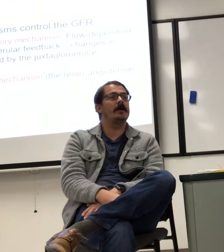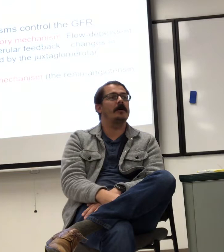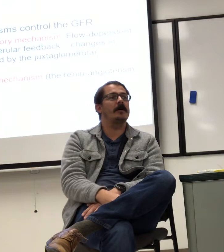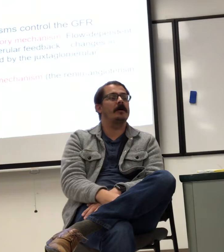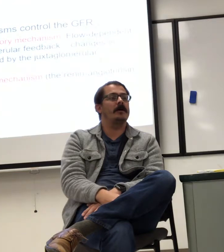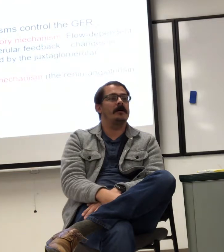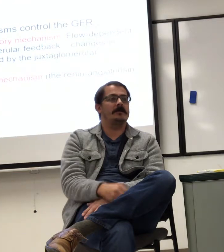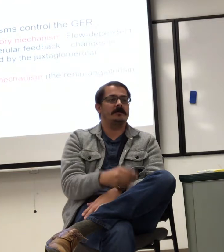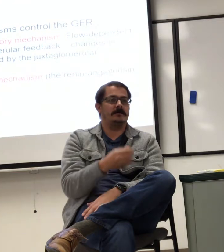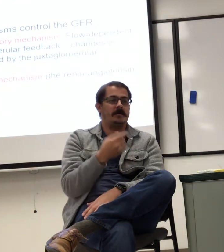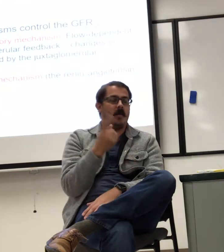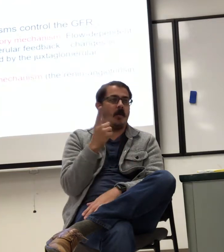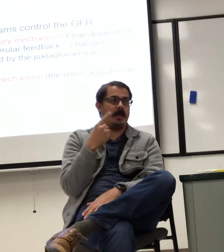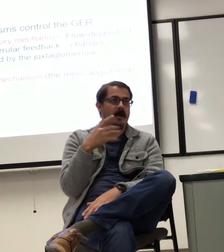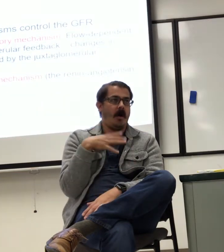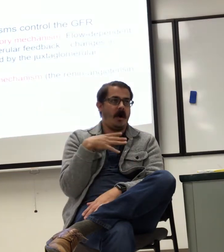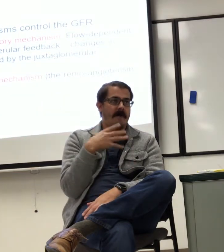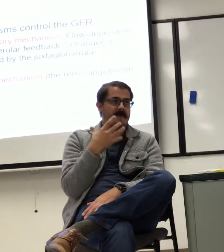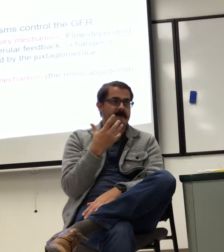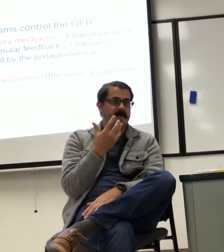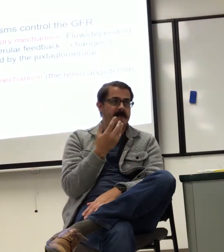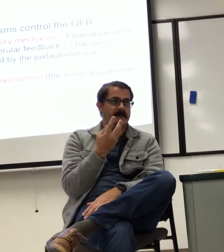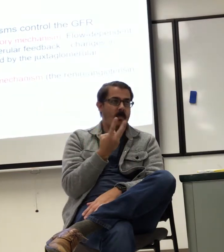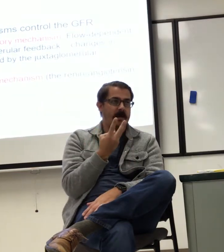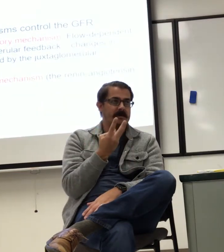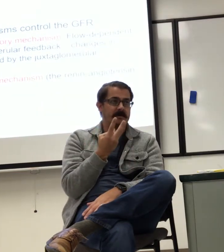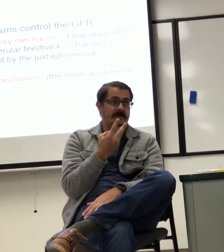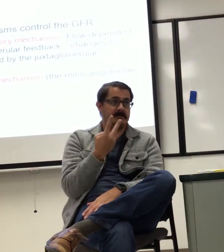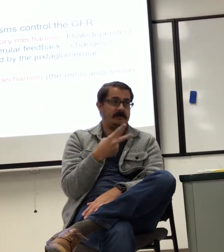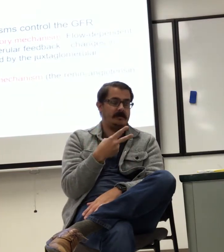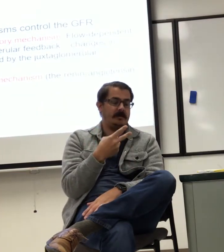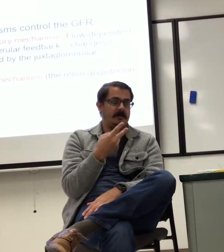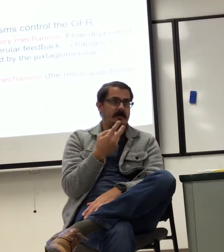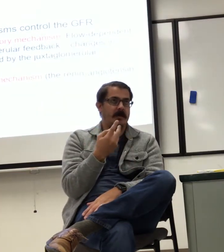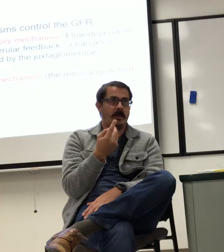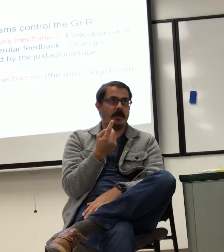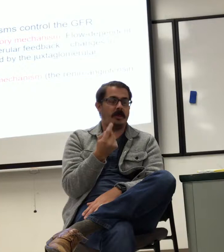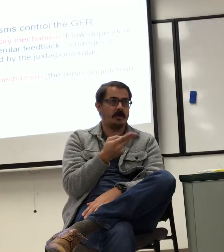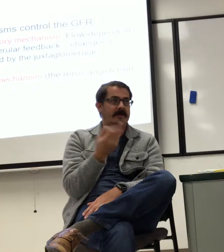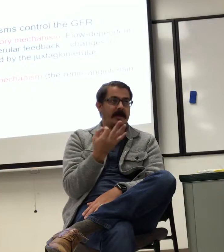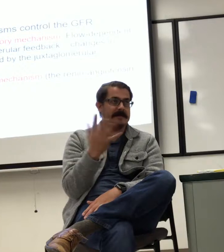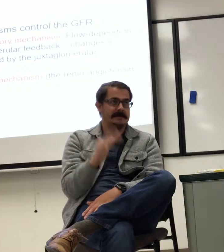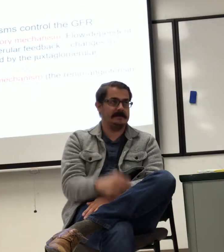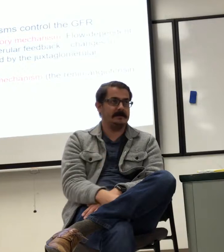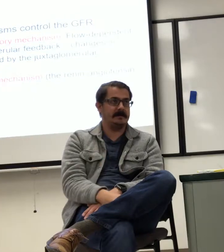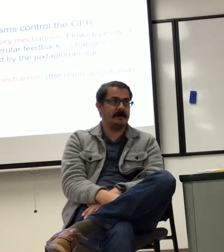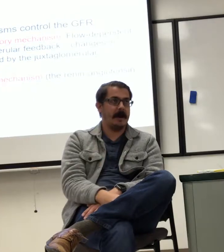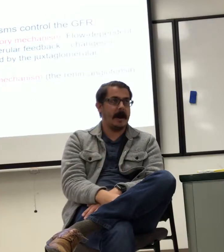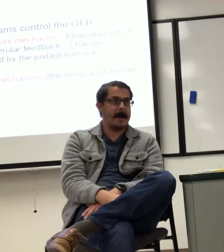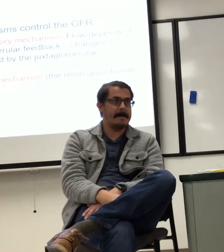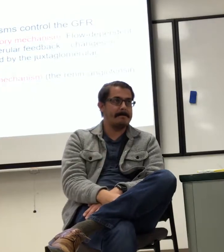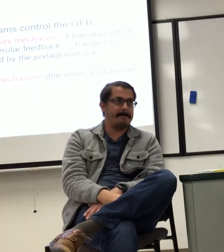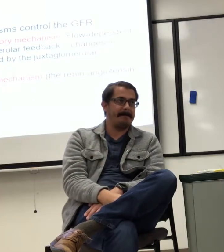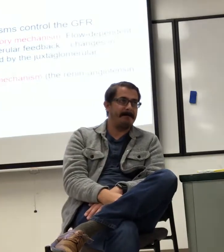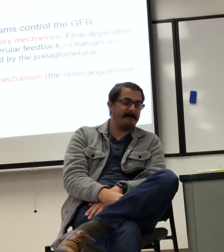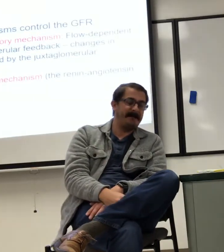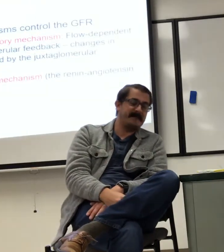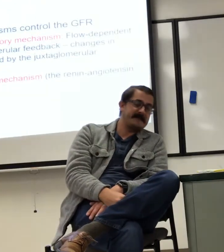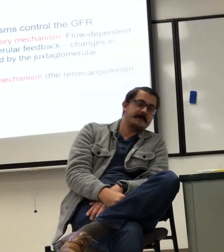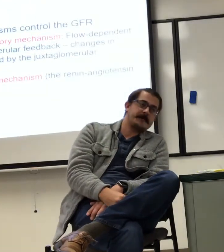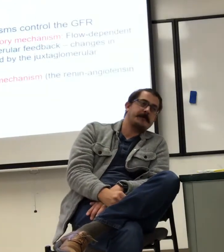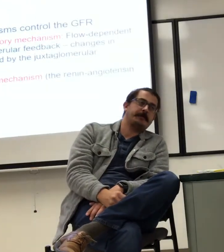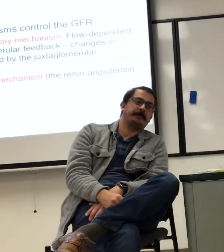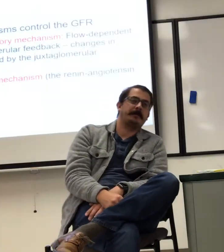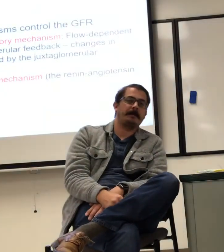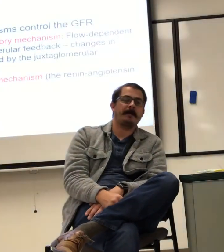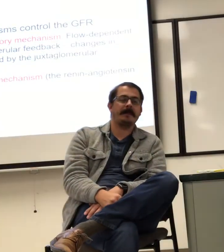autoregulatory one that's hormonal, and that's the RAS mechanism, which we've learned before. But I didn't mention this one before.